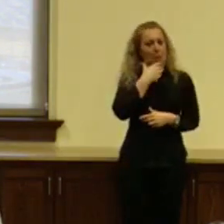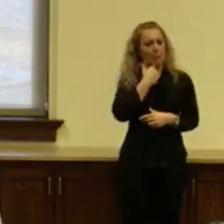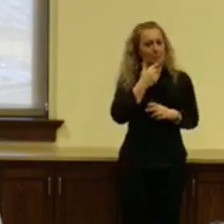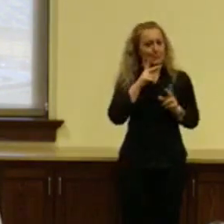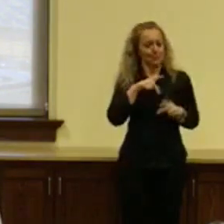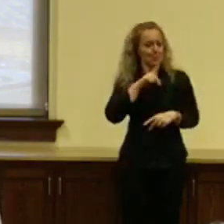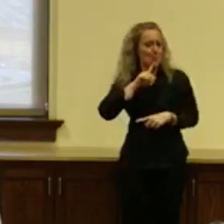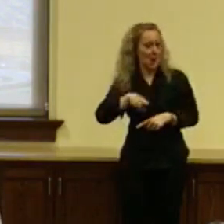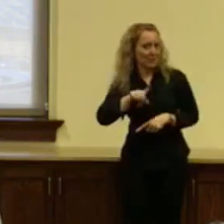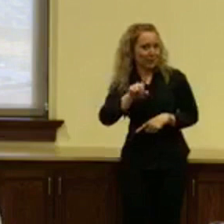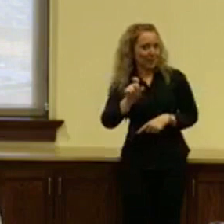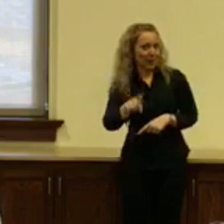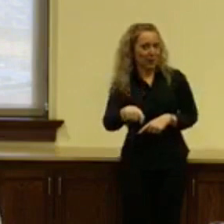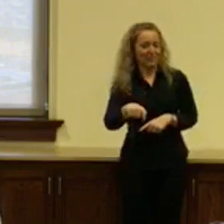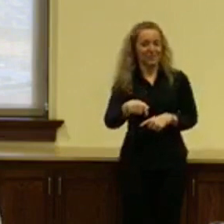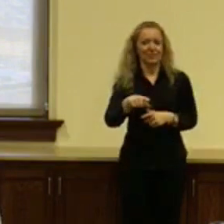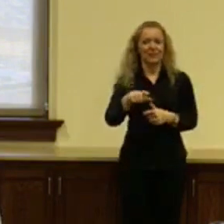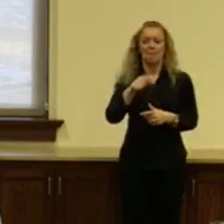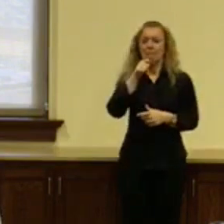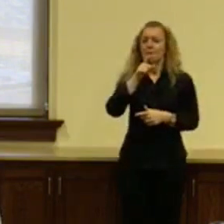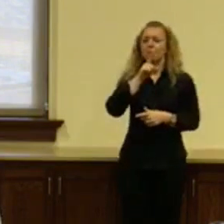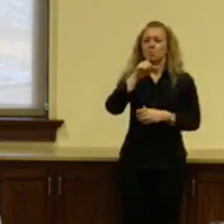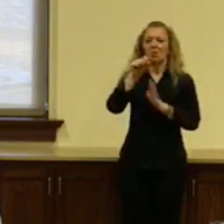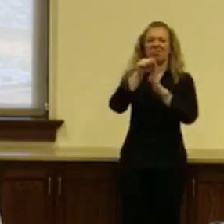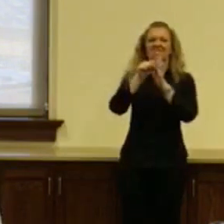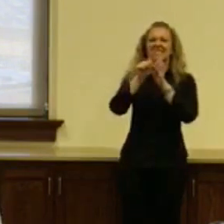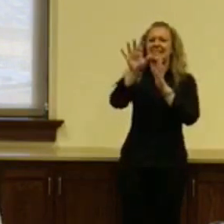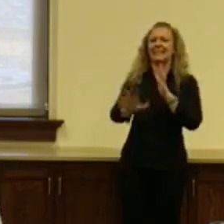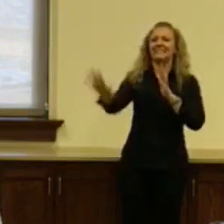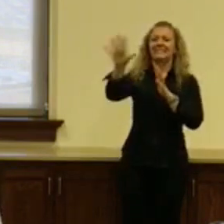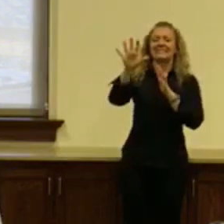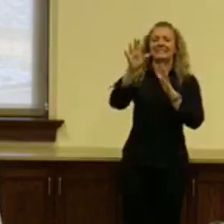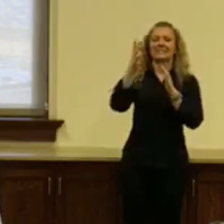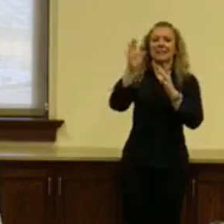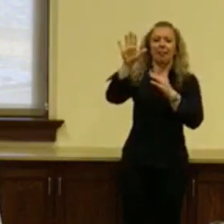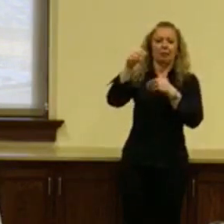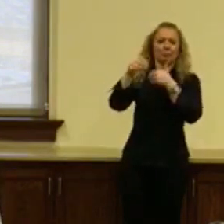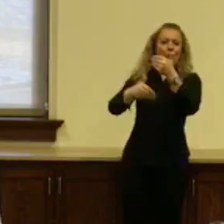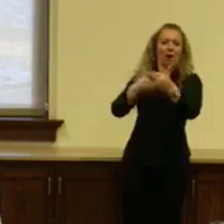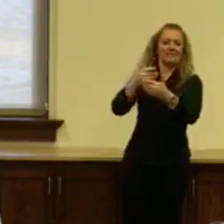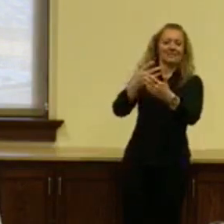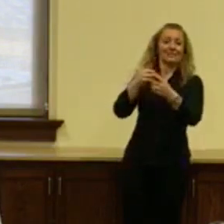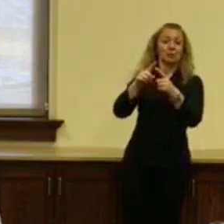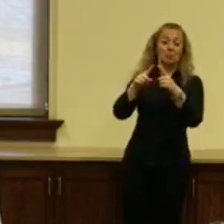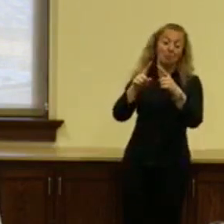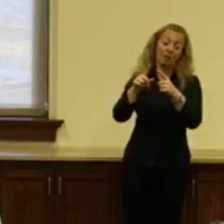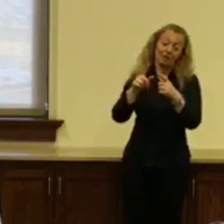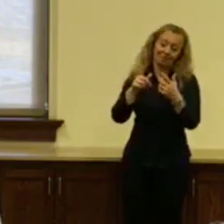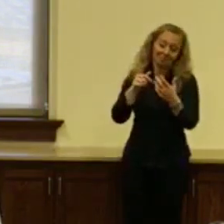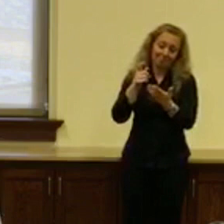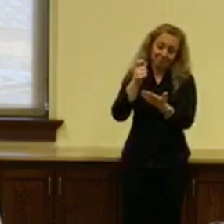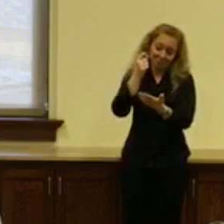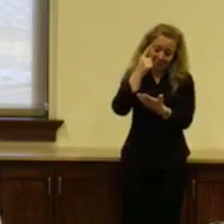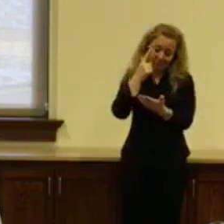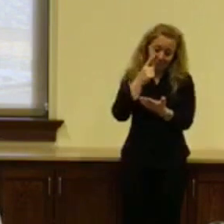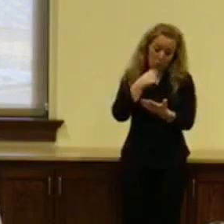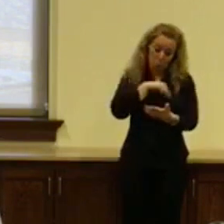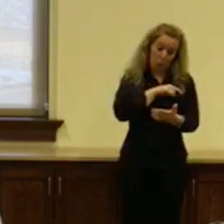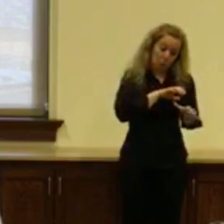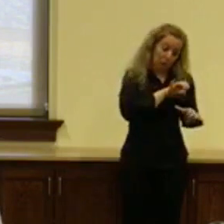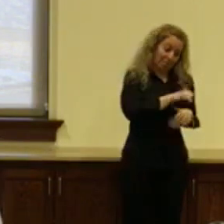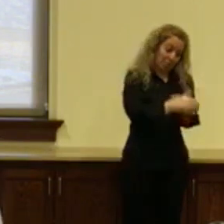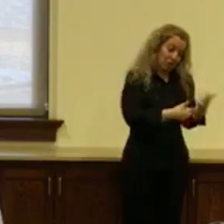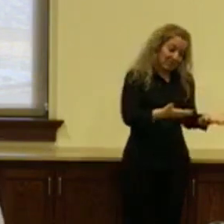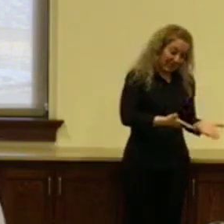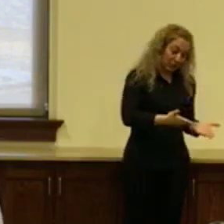and don't know the lay of the land across the state very well. But certainly that's what we've been doing here, and I encourage others who can to do it as